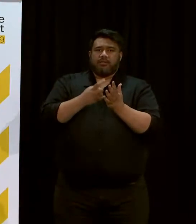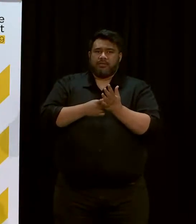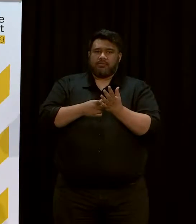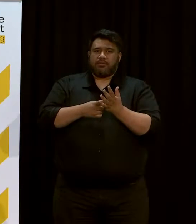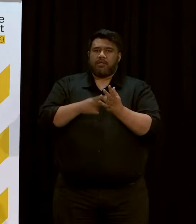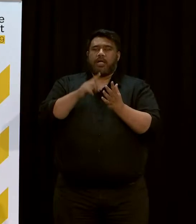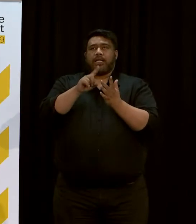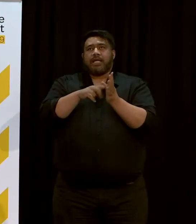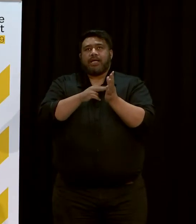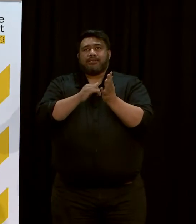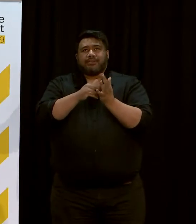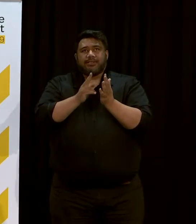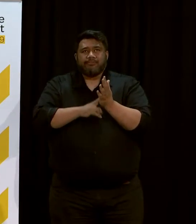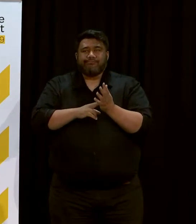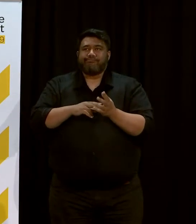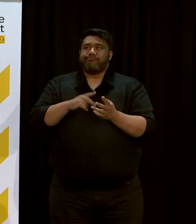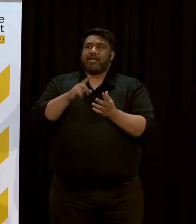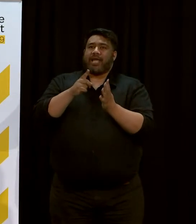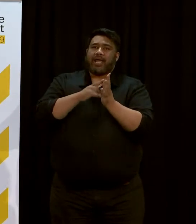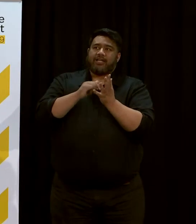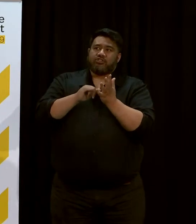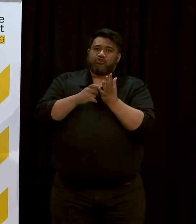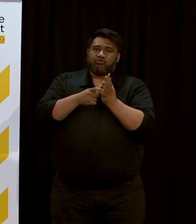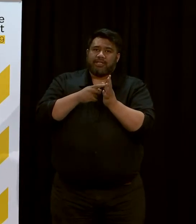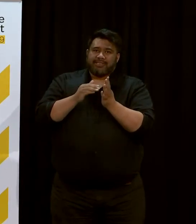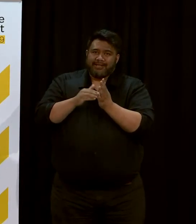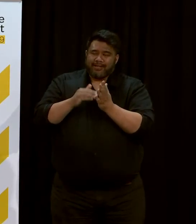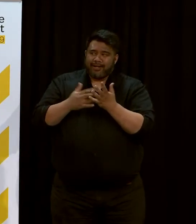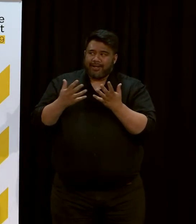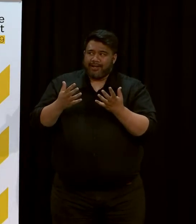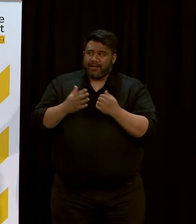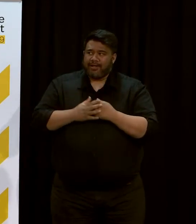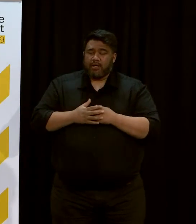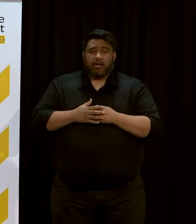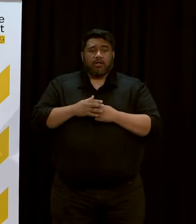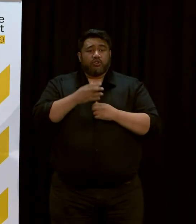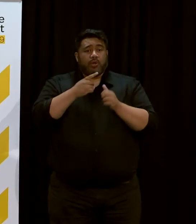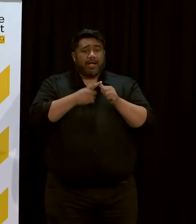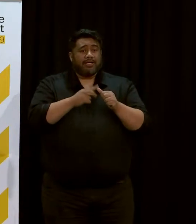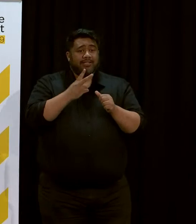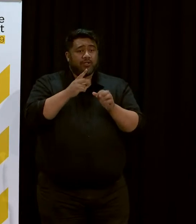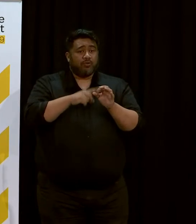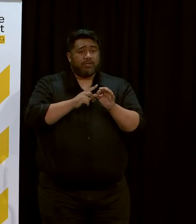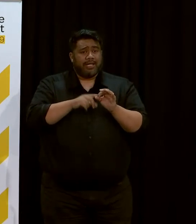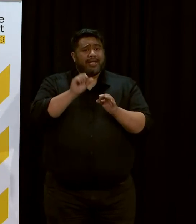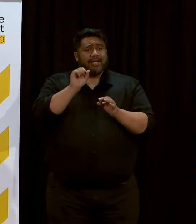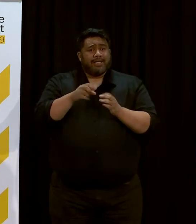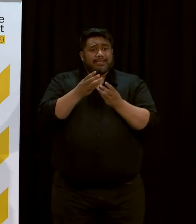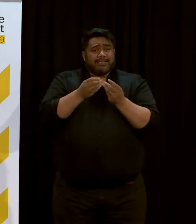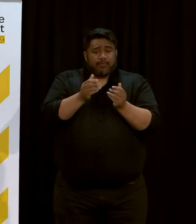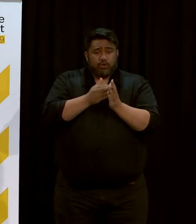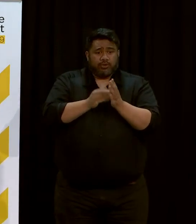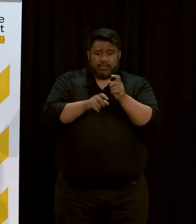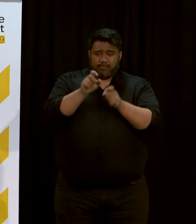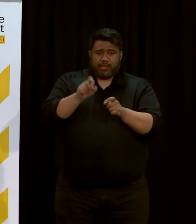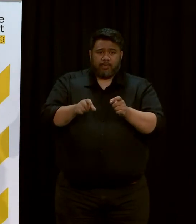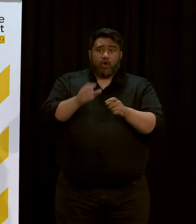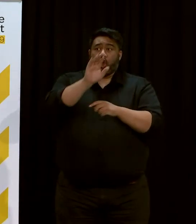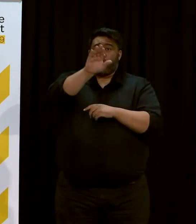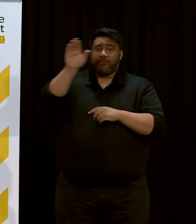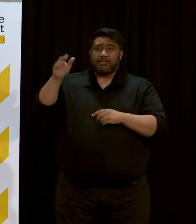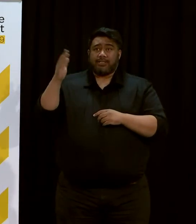like Janssen or Astra? Yes. So to answer that second question, yes, we will have New Zealanders who will have been abroad, who will